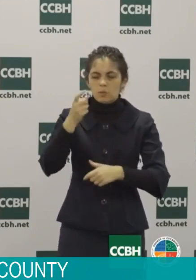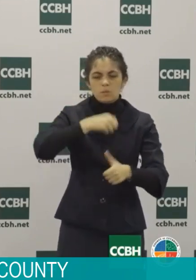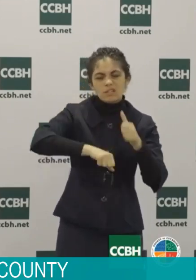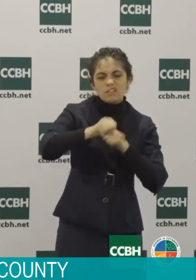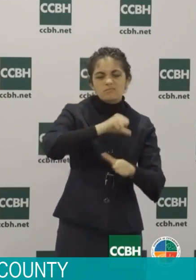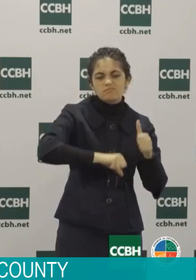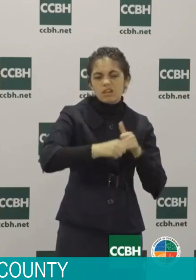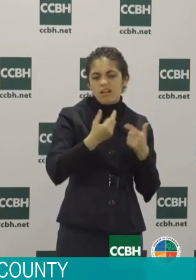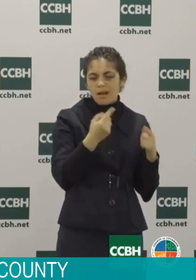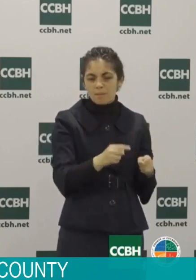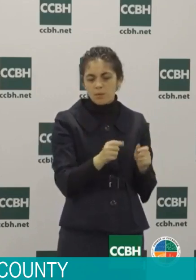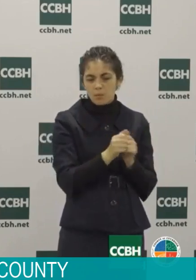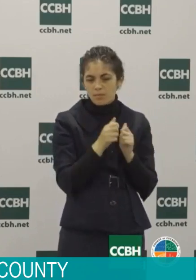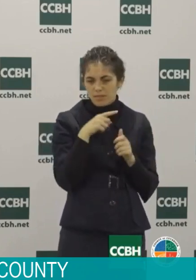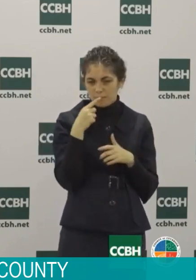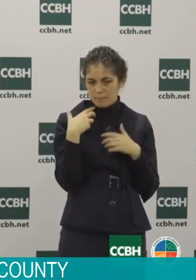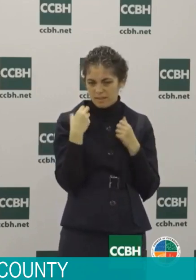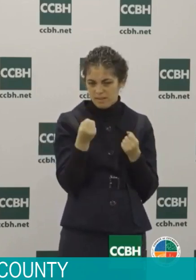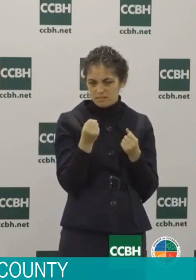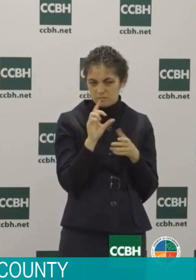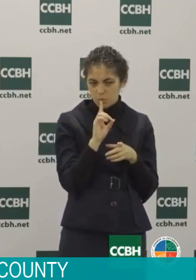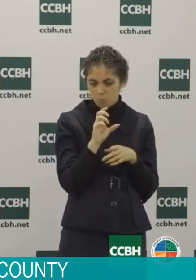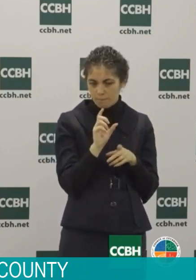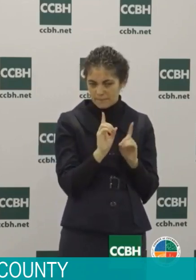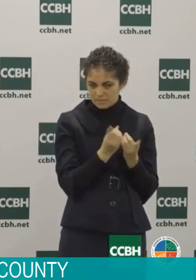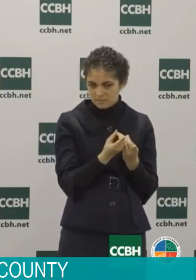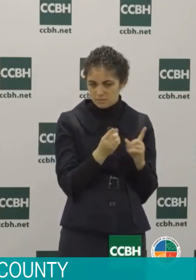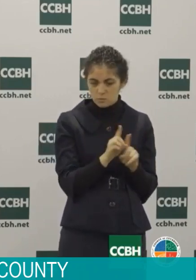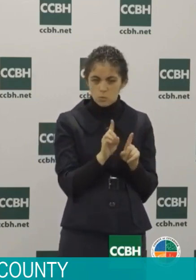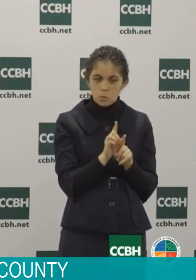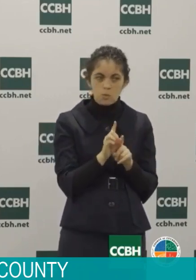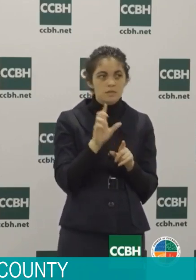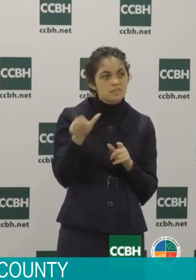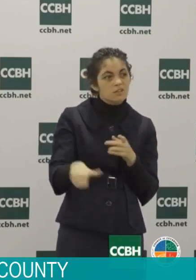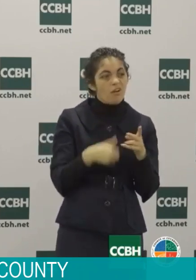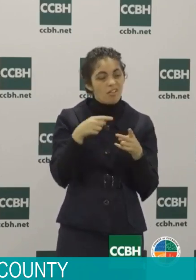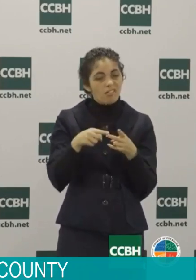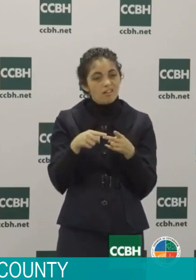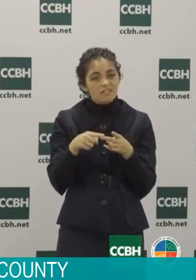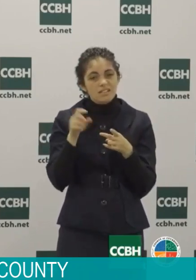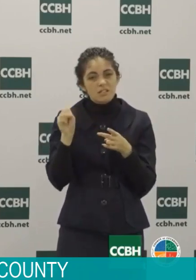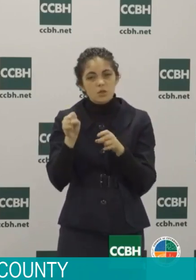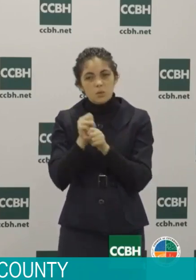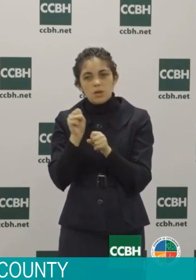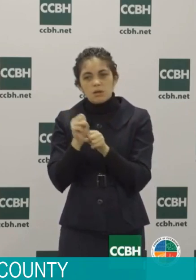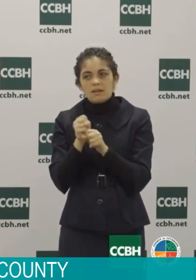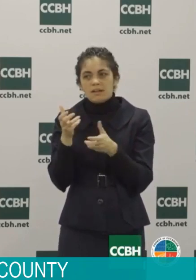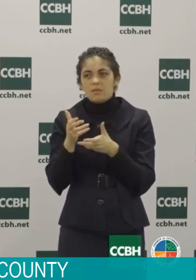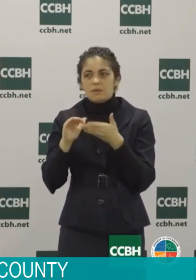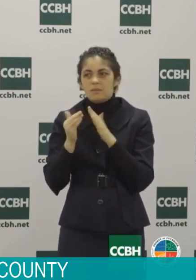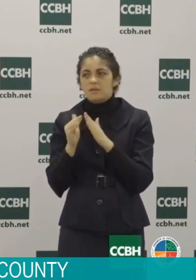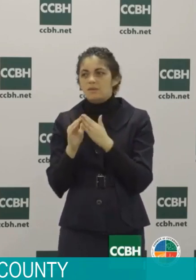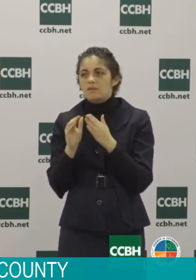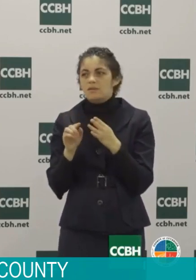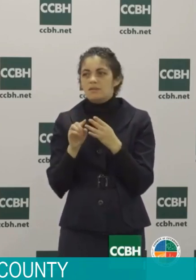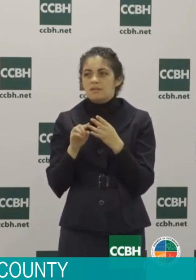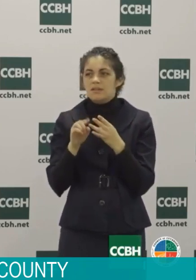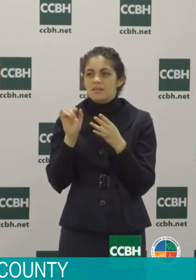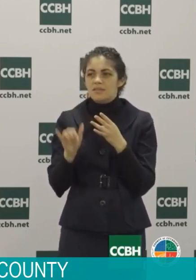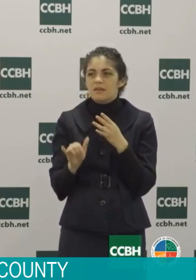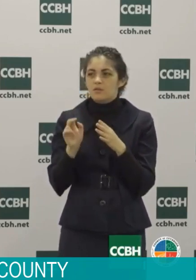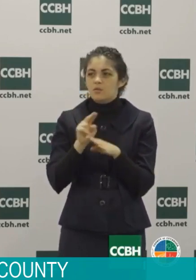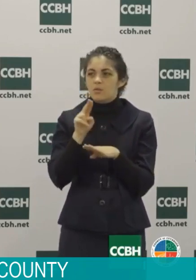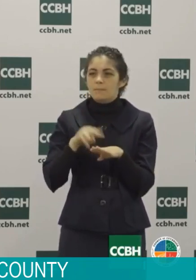interaction like with the health department leading up to the order? Are there others that you're working with in the community? What is this general